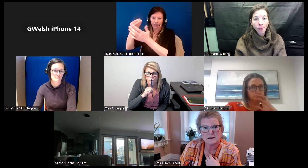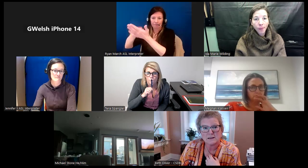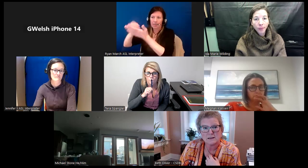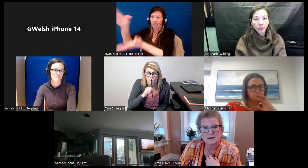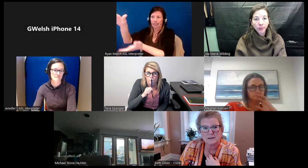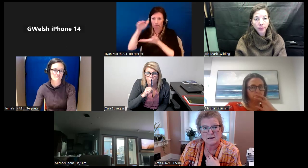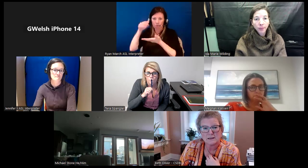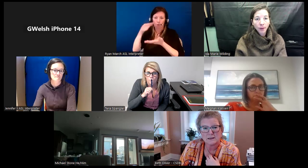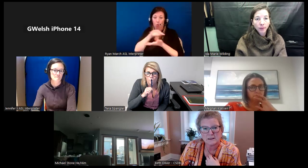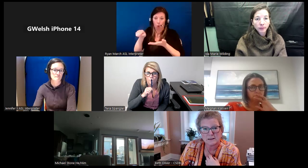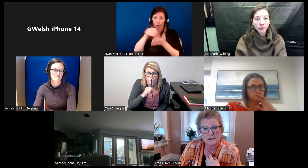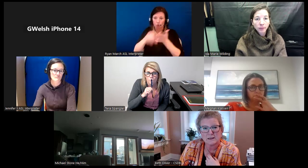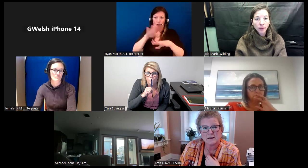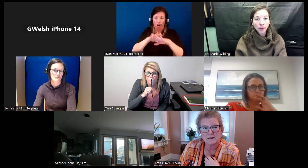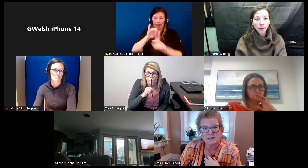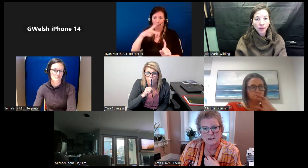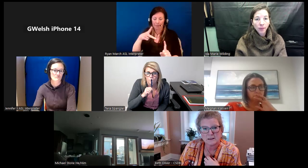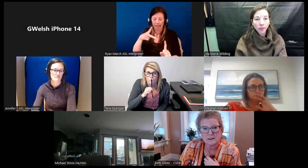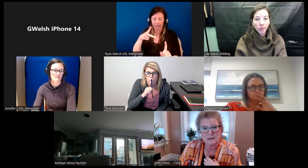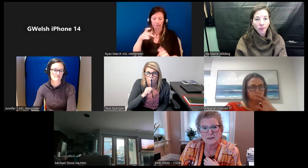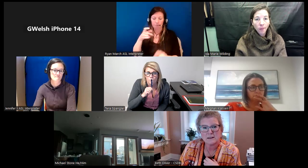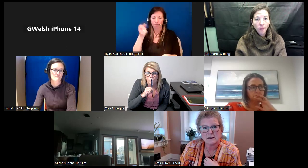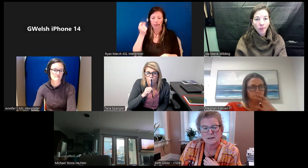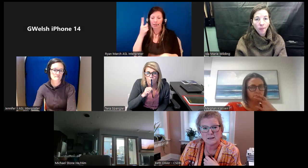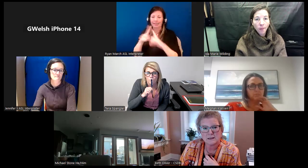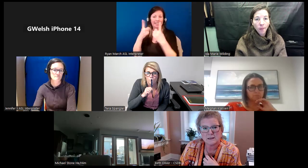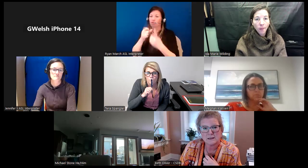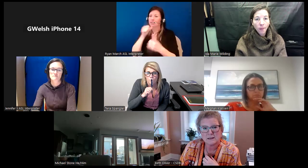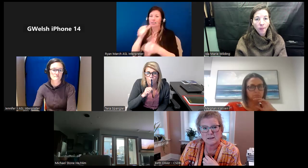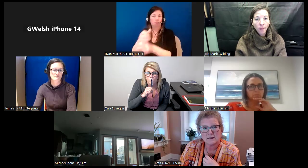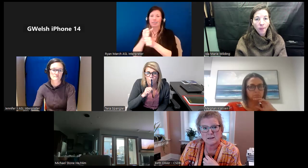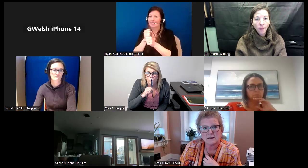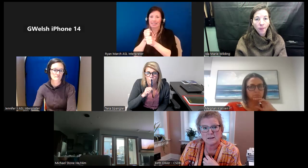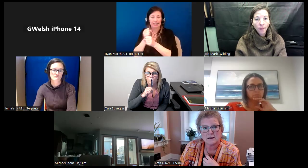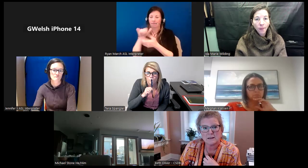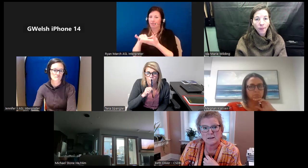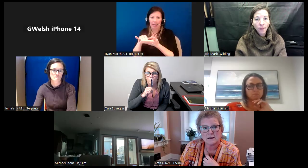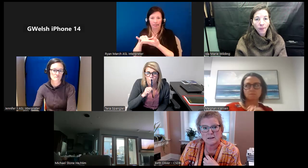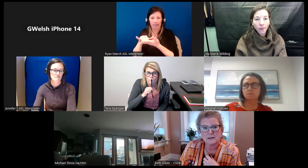on IEPs, the district does not receive that.